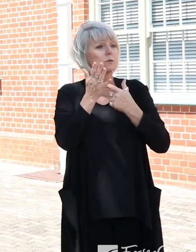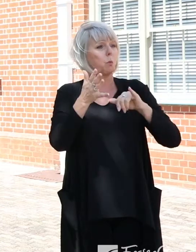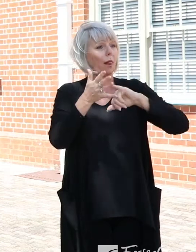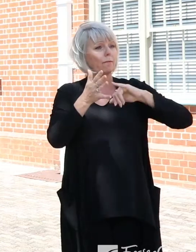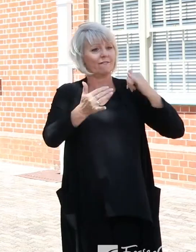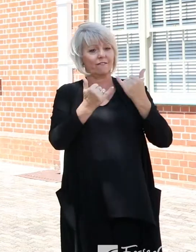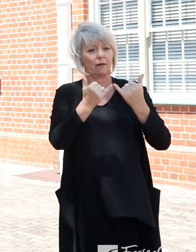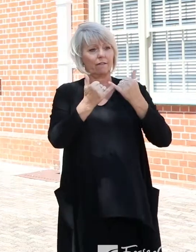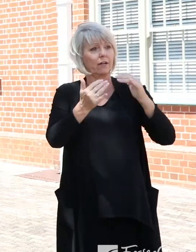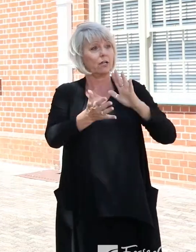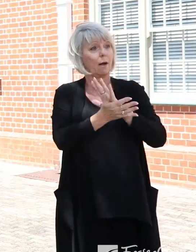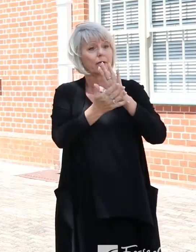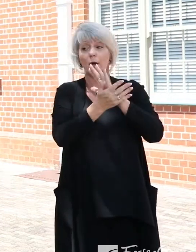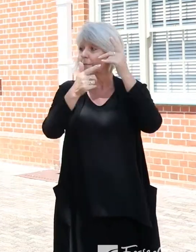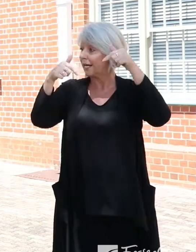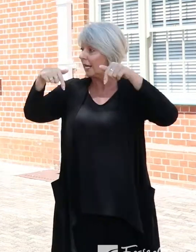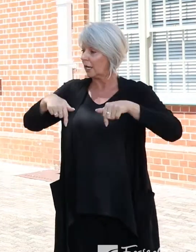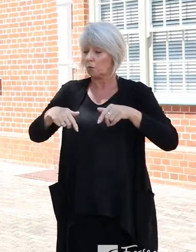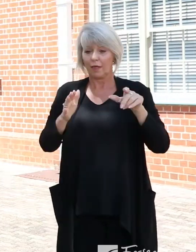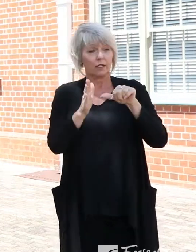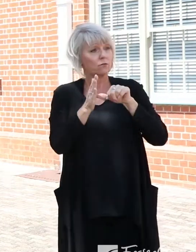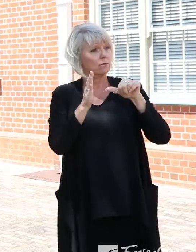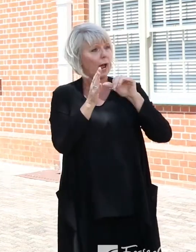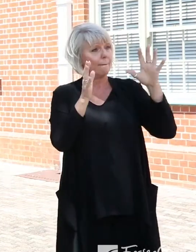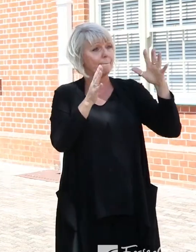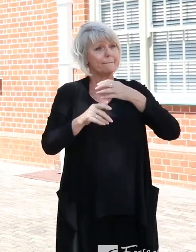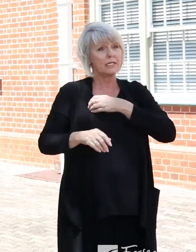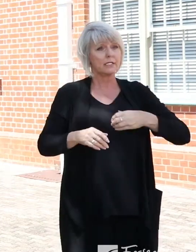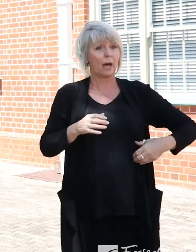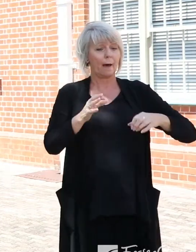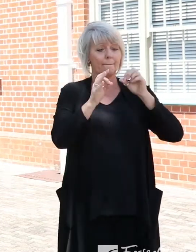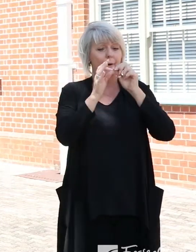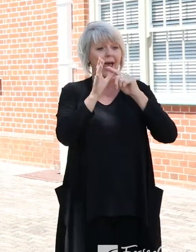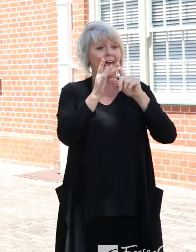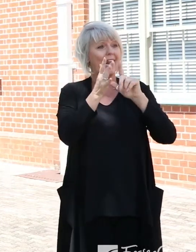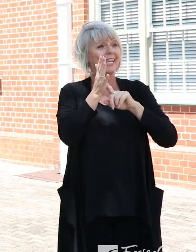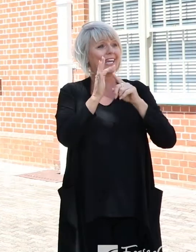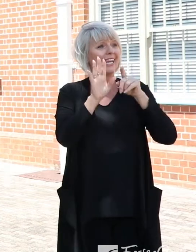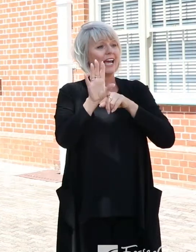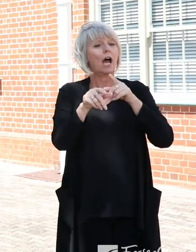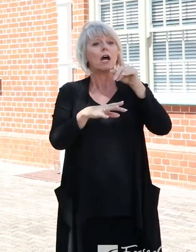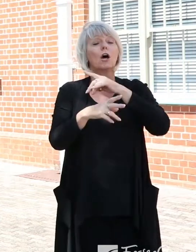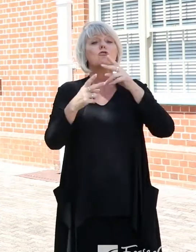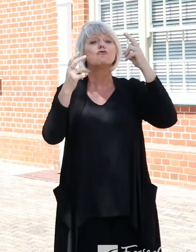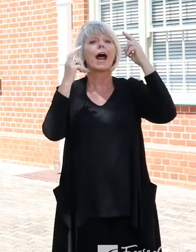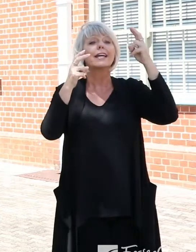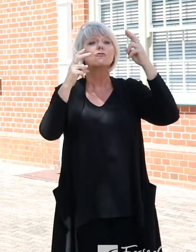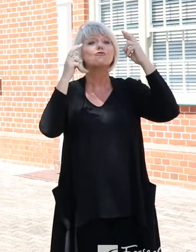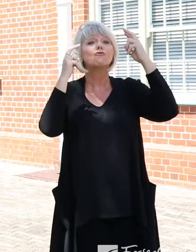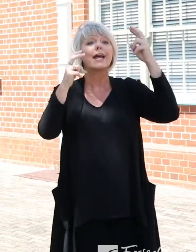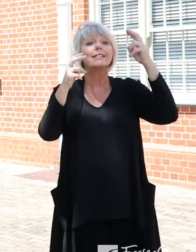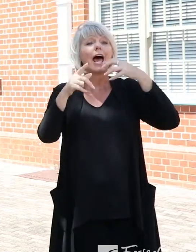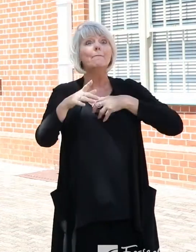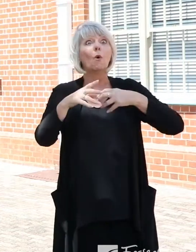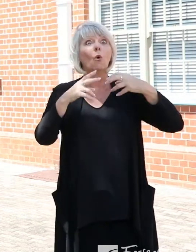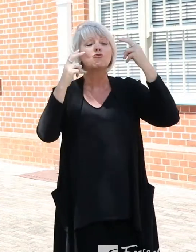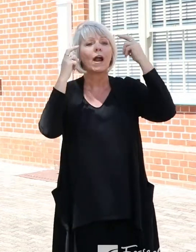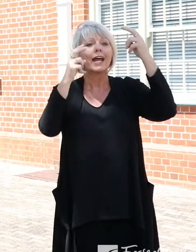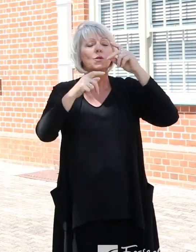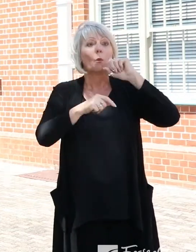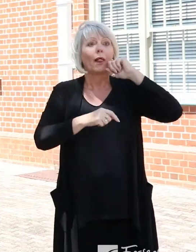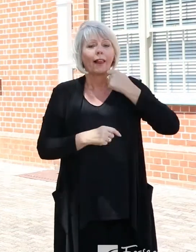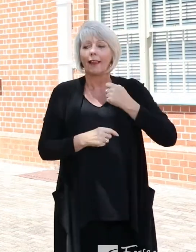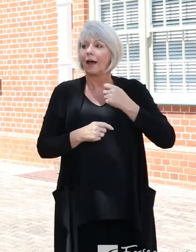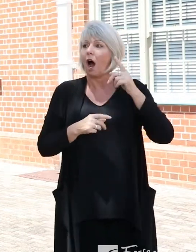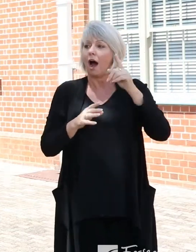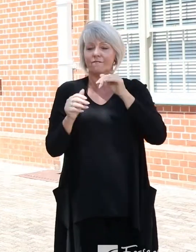Today I'm here with the Treasurer and Minister Bailey to announce trains, trains and more trains. I said